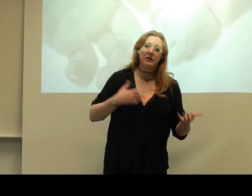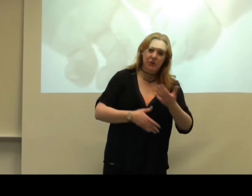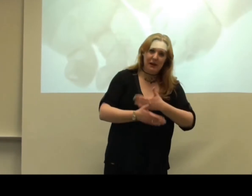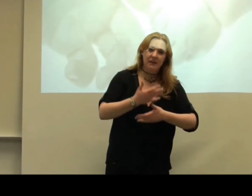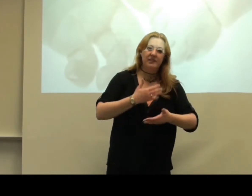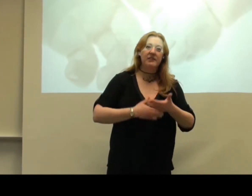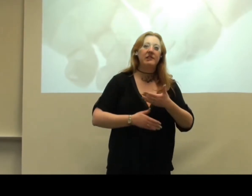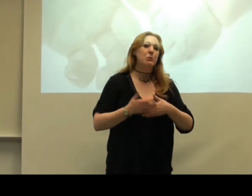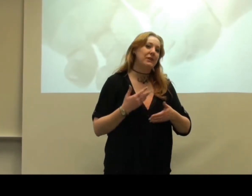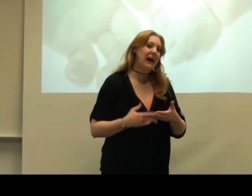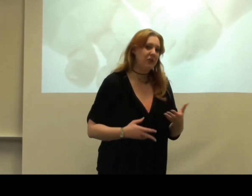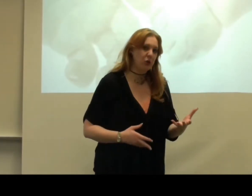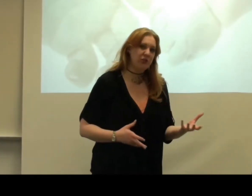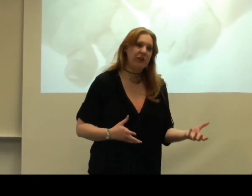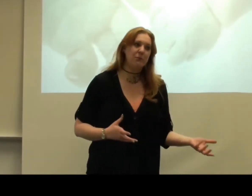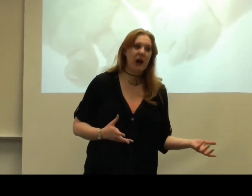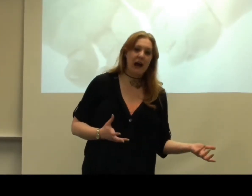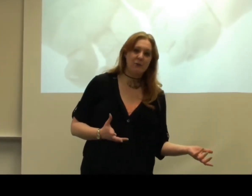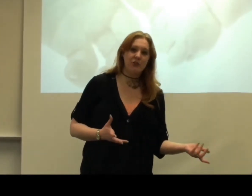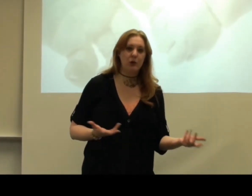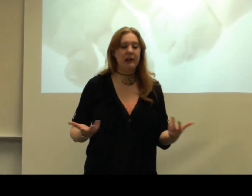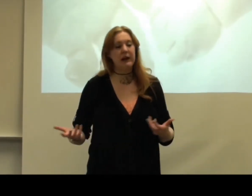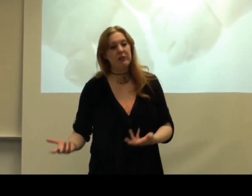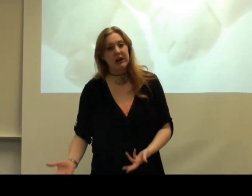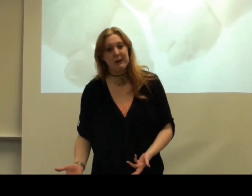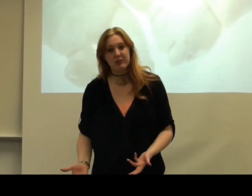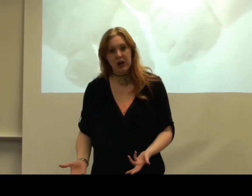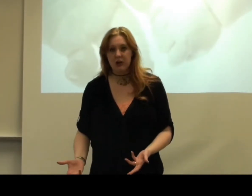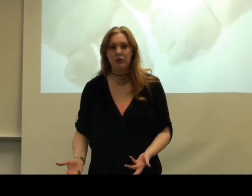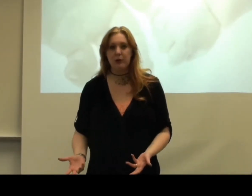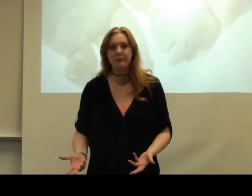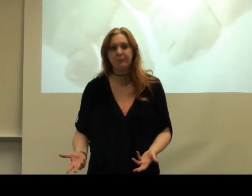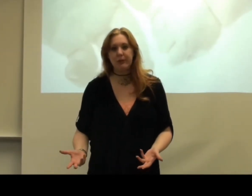to be consistent with that, don't sometimes do it and other times not do it.